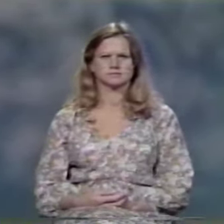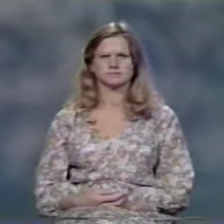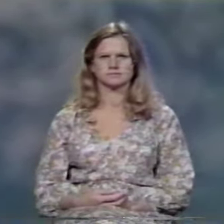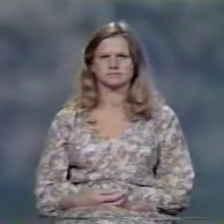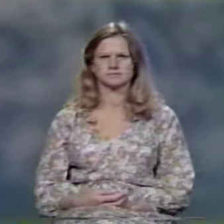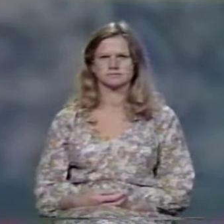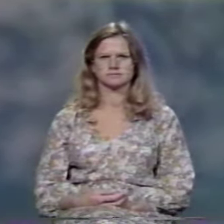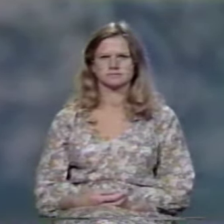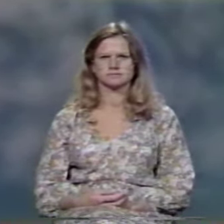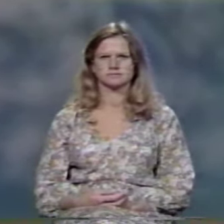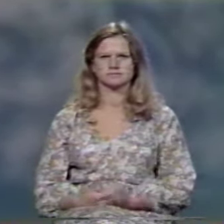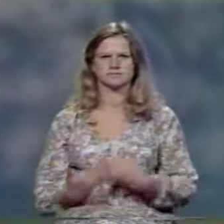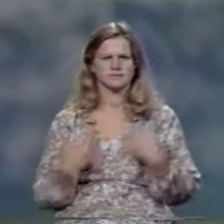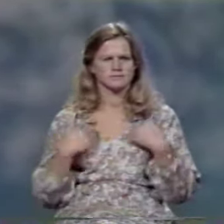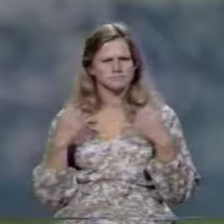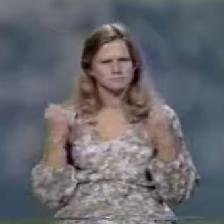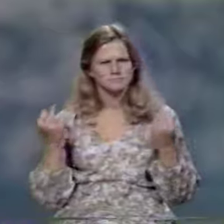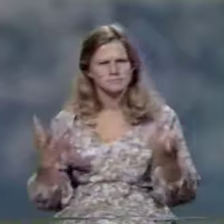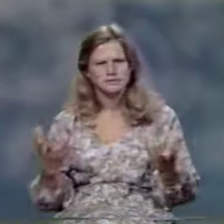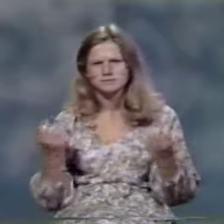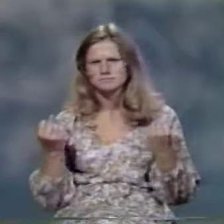There are many, many signs.